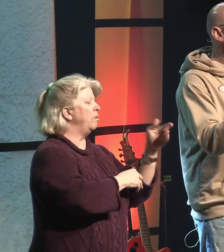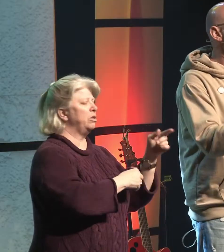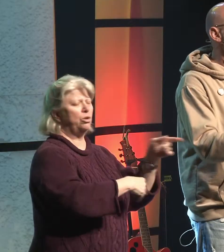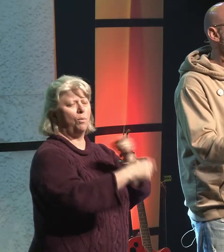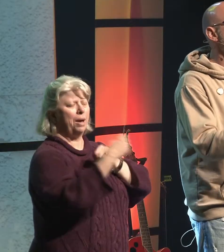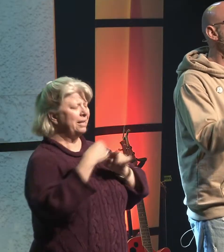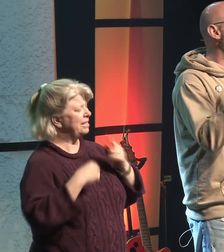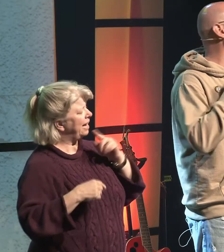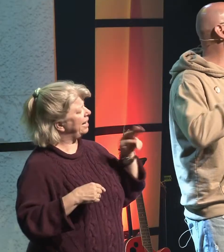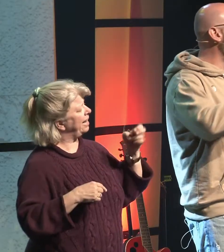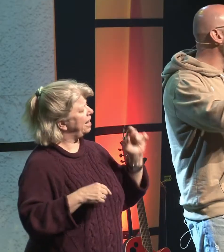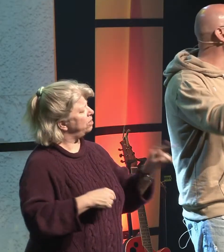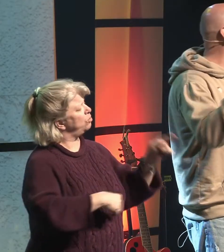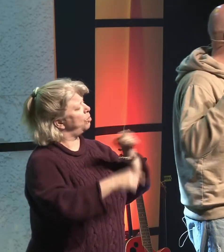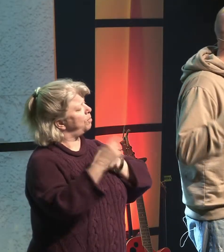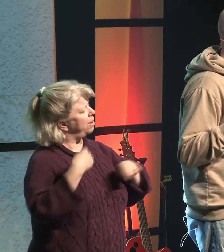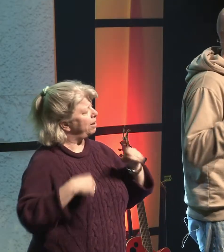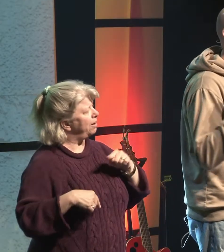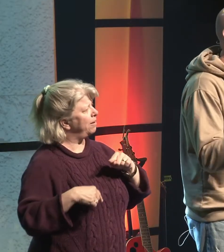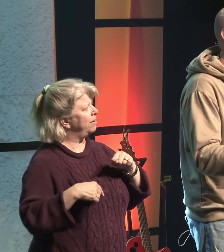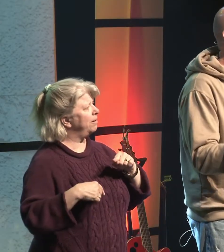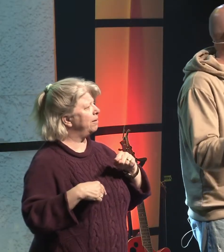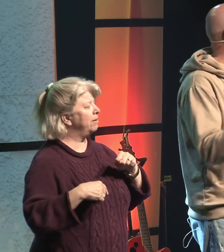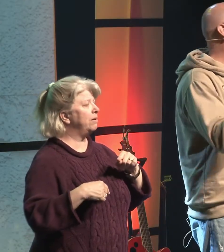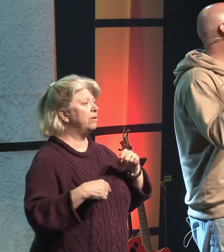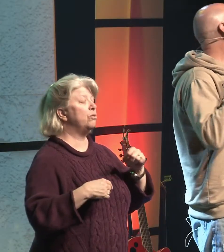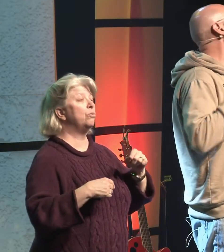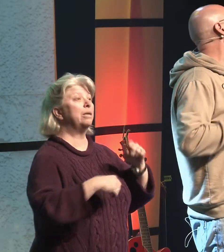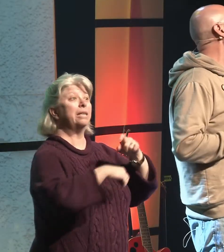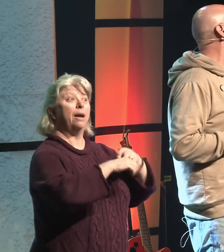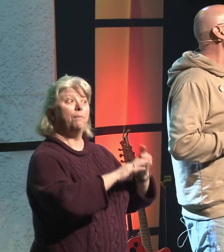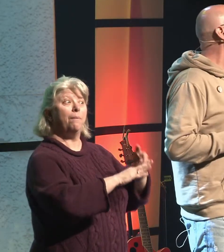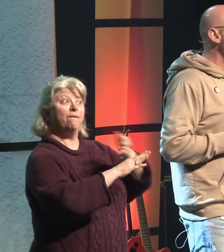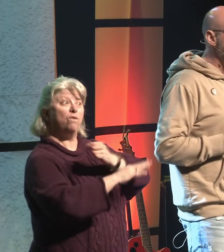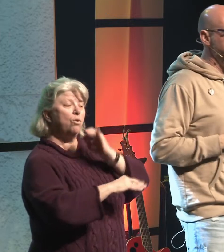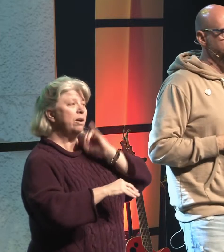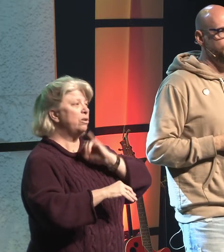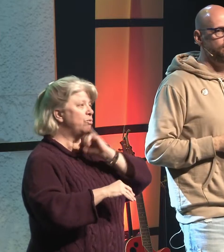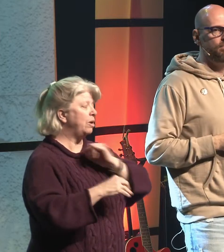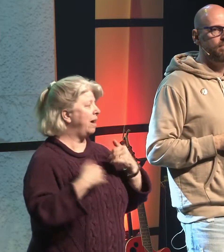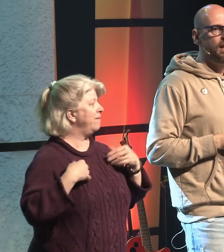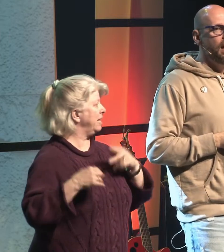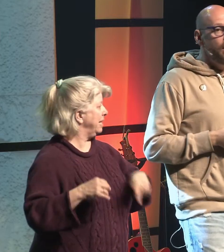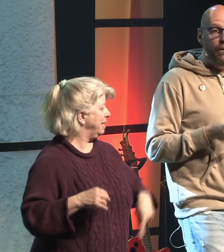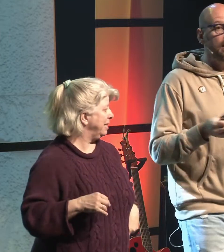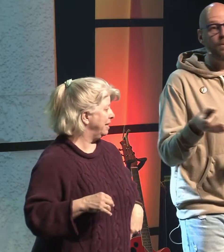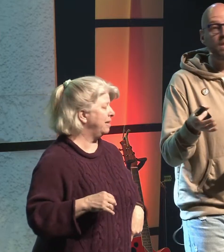he's taking Nathanael back, and he's taking the other disciples back to a time before Israel had a king.